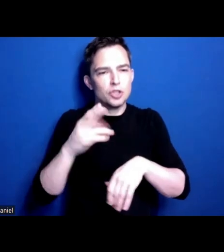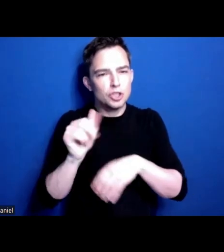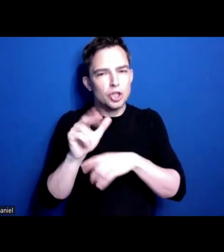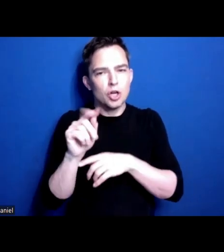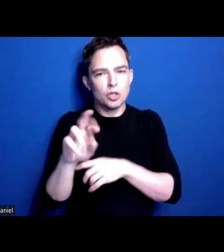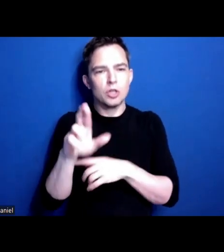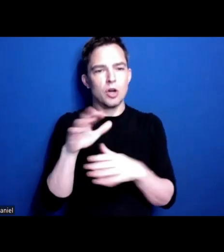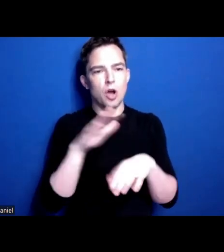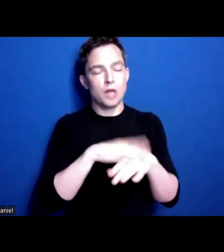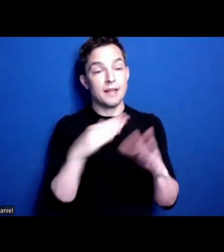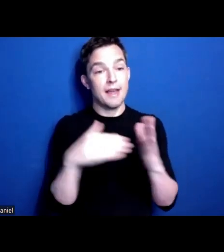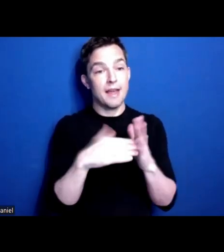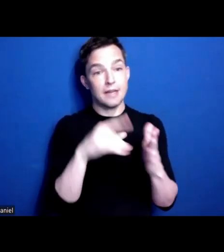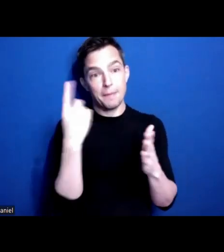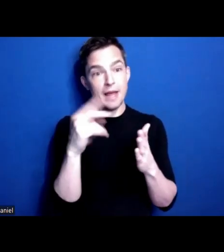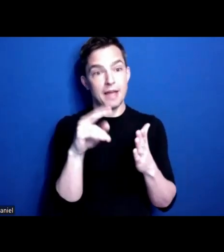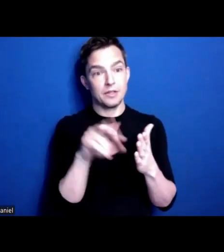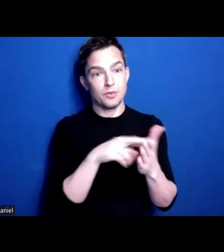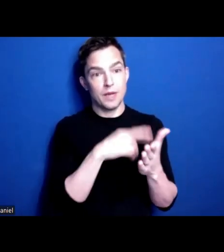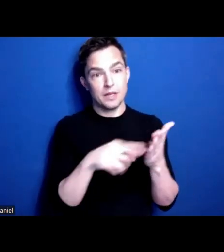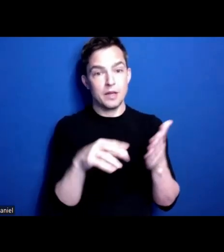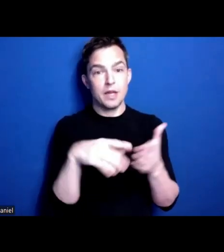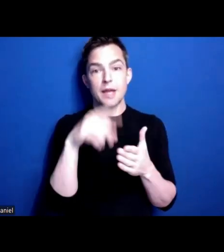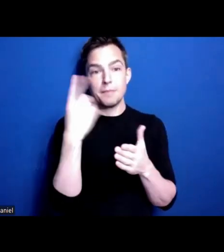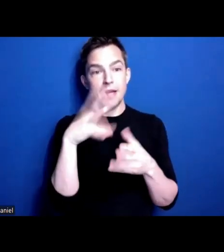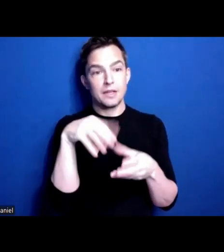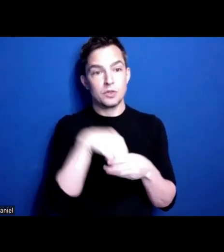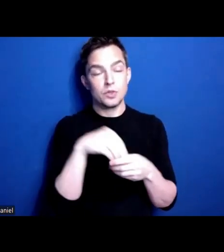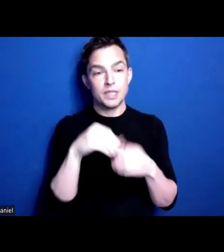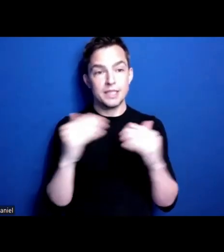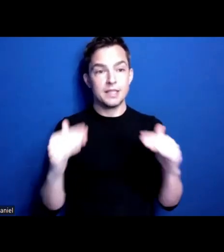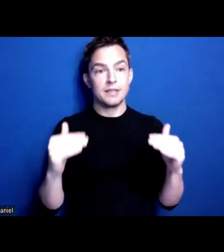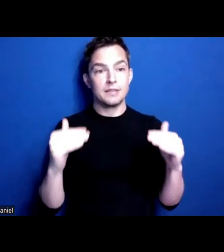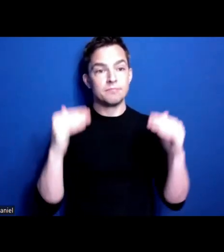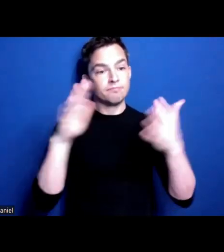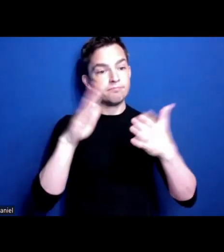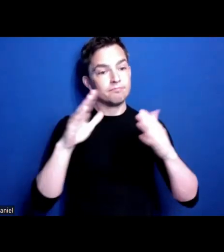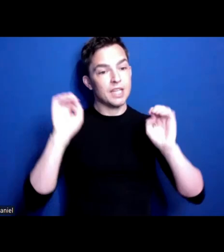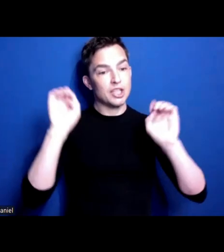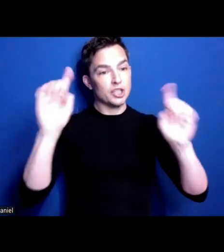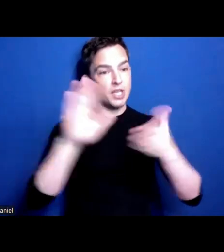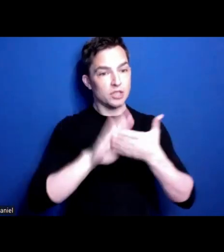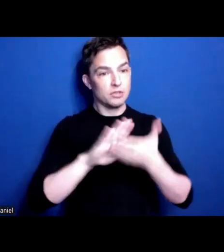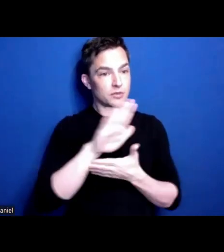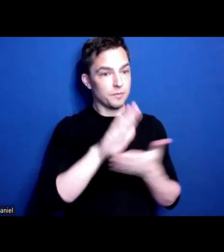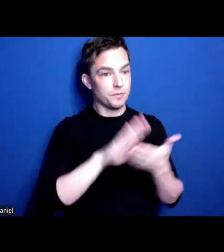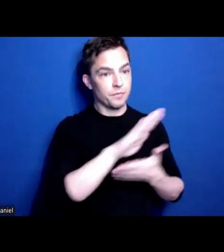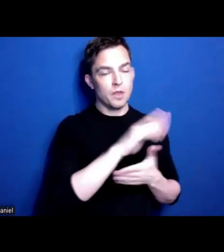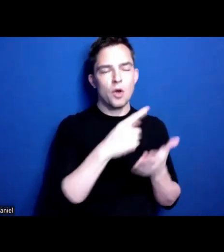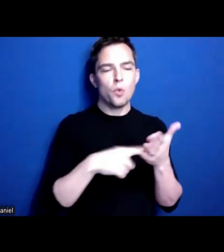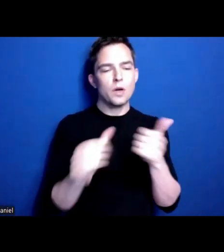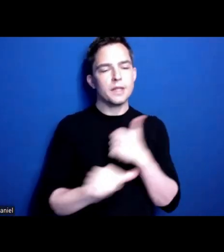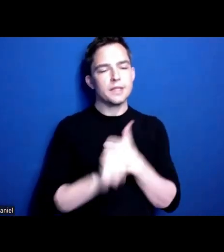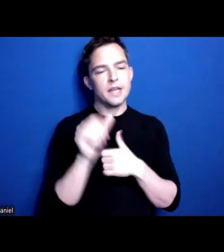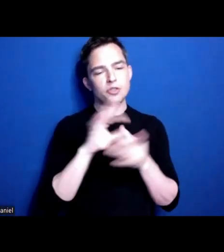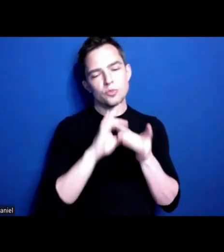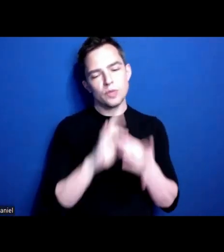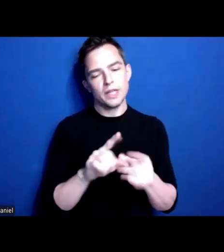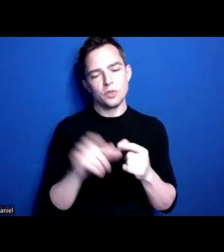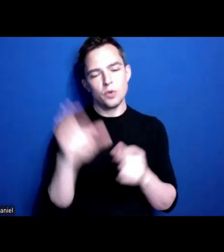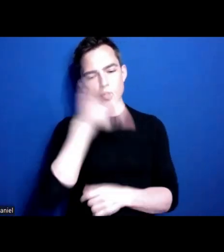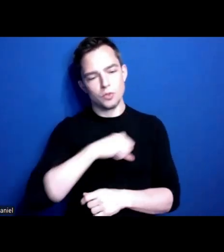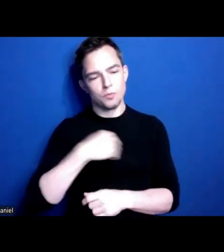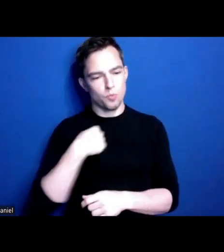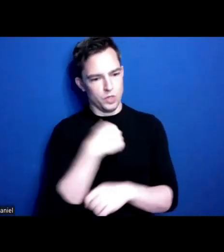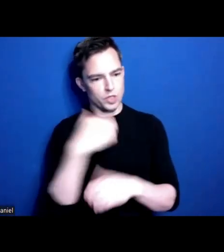racism and Black inclusion in higher education. What are the dangers of assuming that we